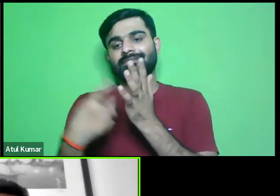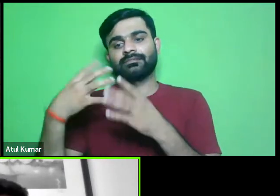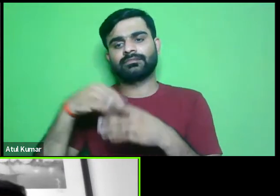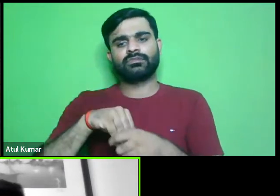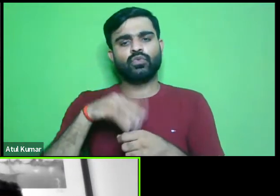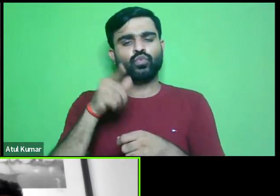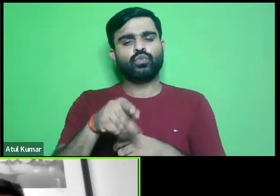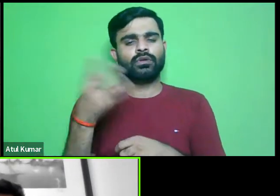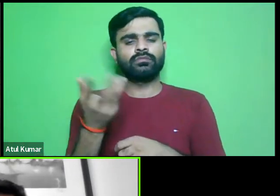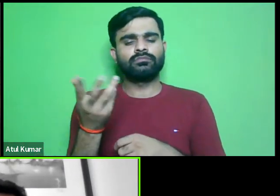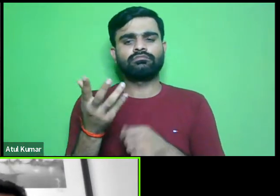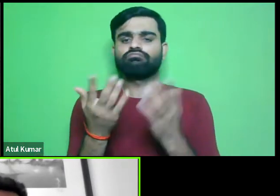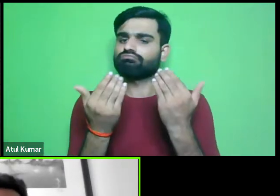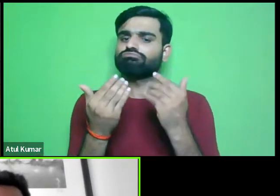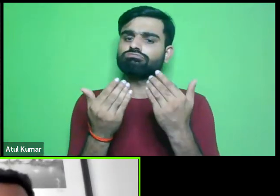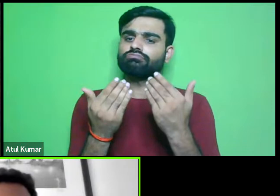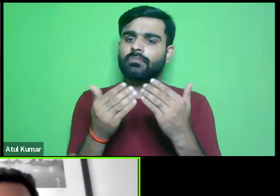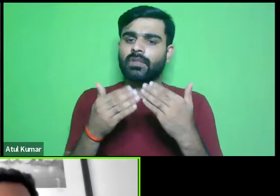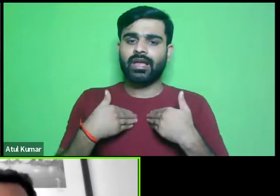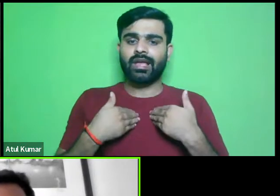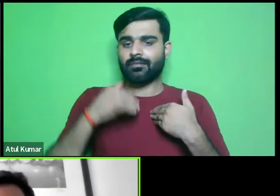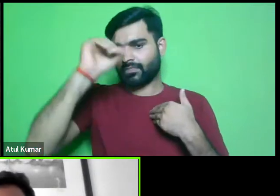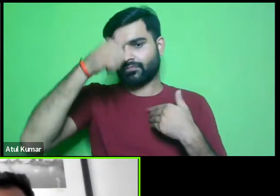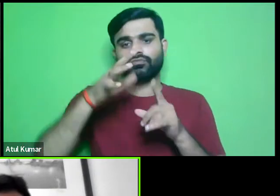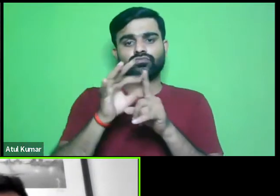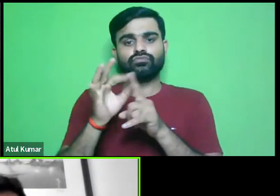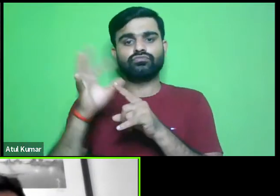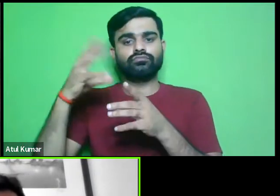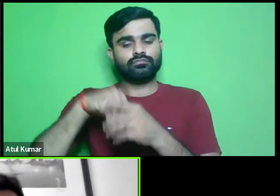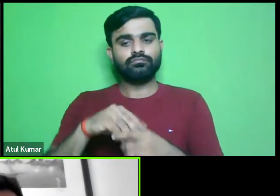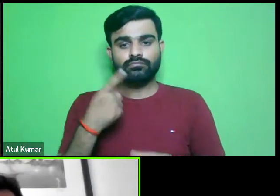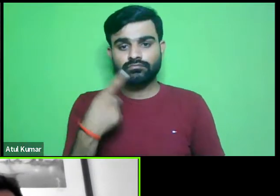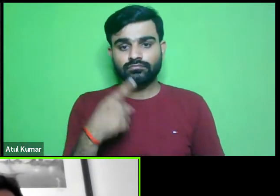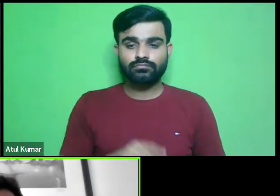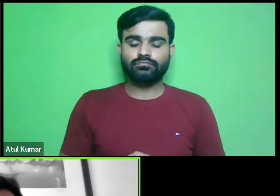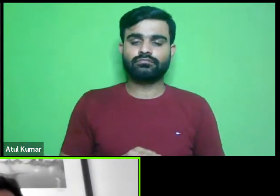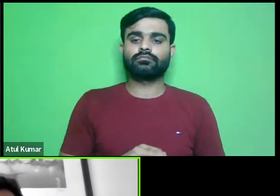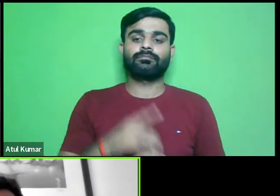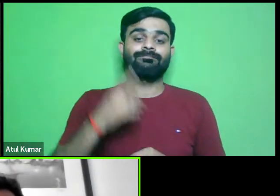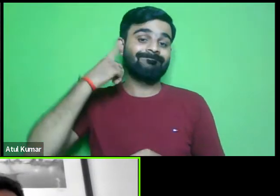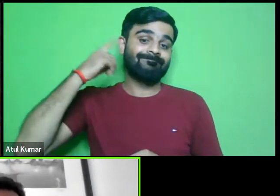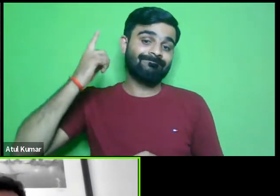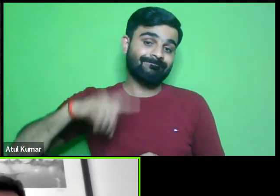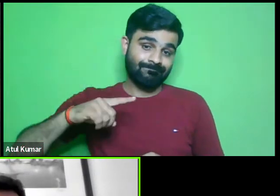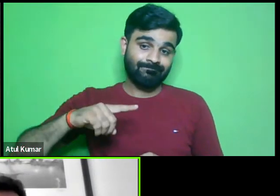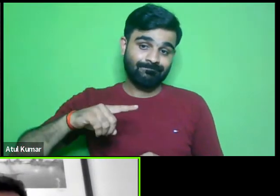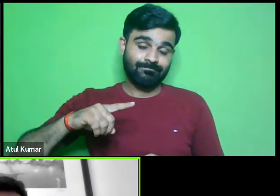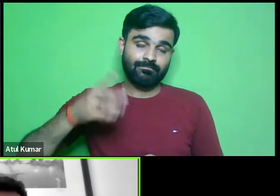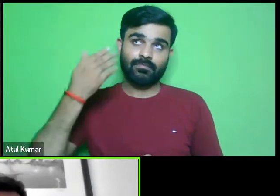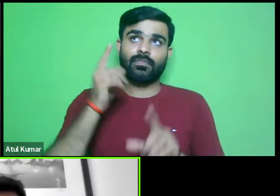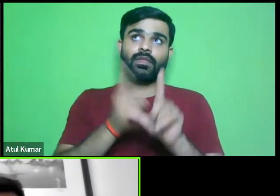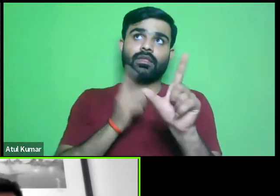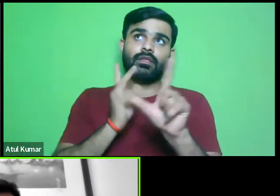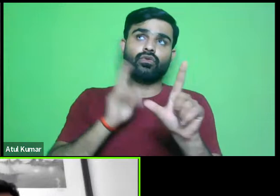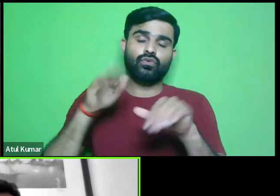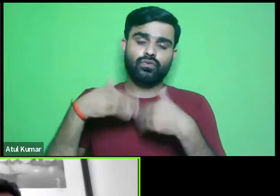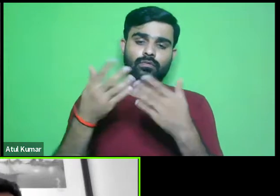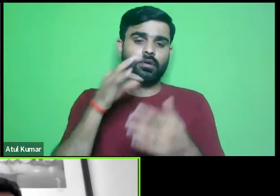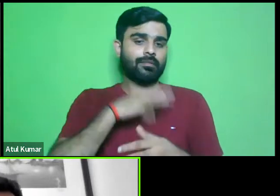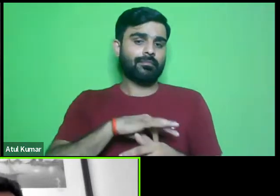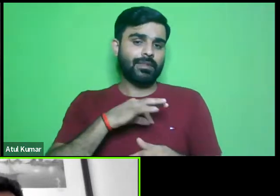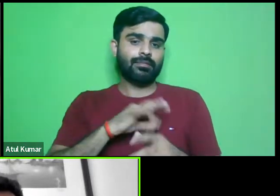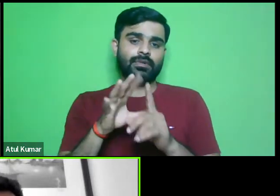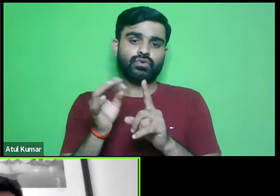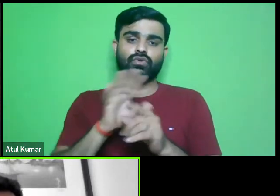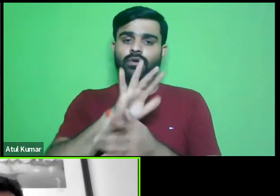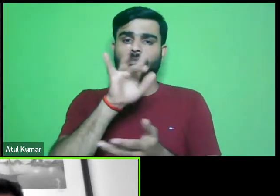why it's quite possible that that may be happening in India too, right? So in the Netherlands, over the last couple of years, there's been a benefit scandal that's